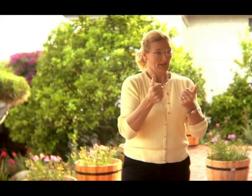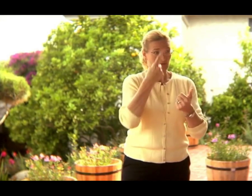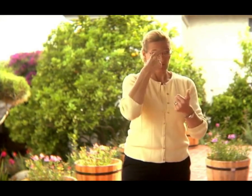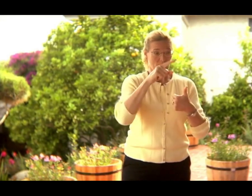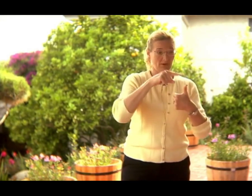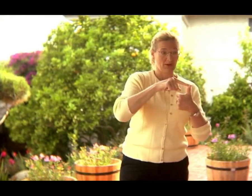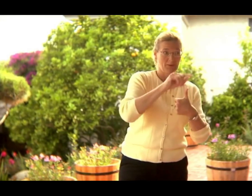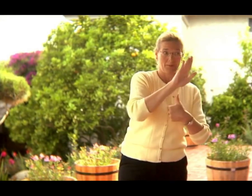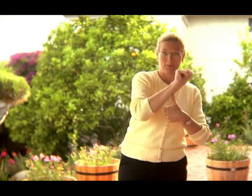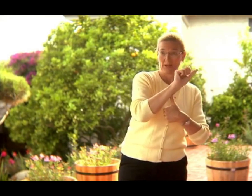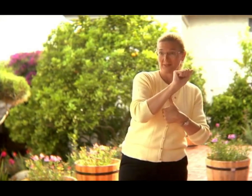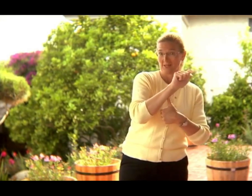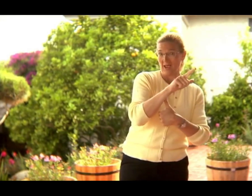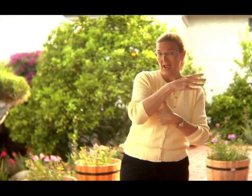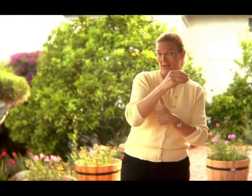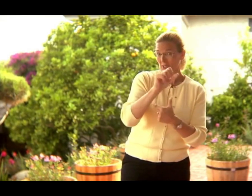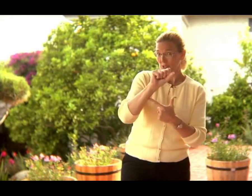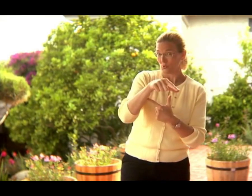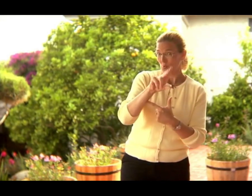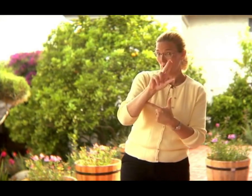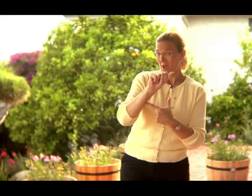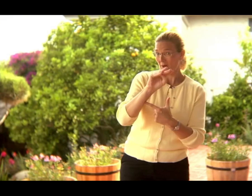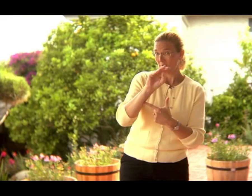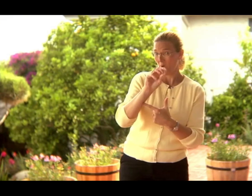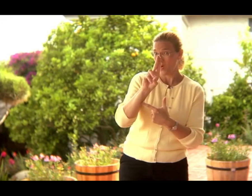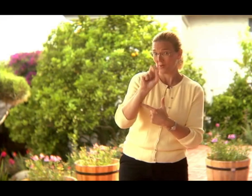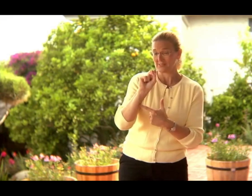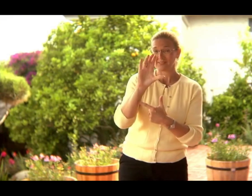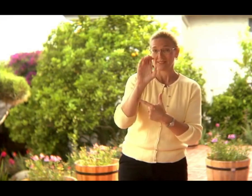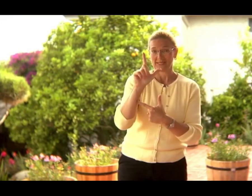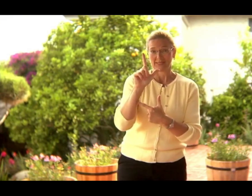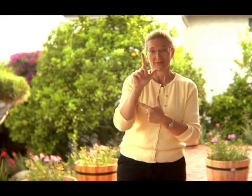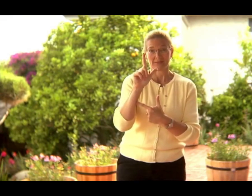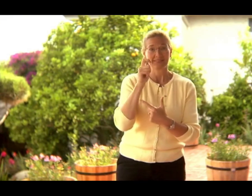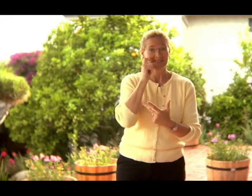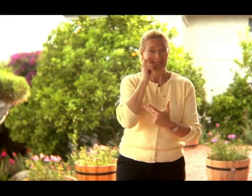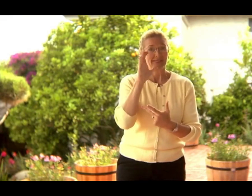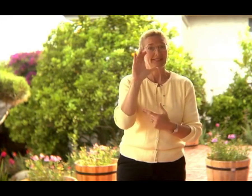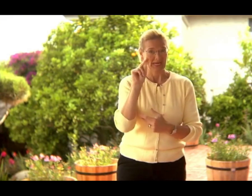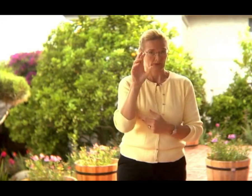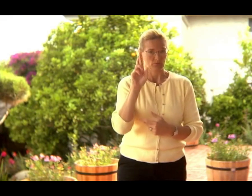the treatments for basal and squamous cell skin cancers are quite likely to be successful.